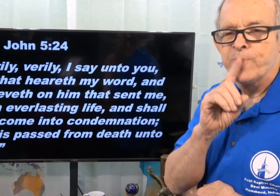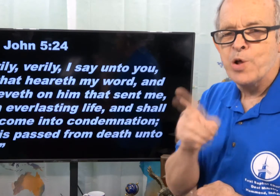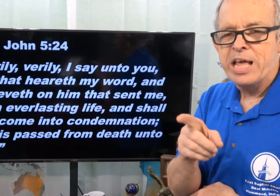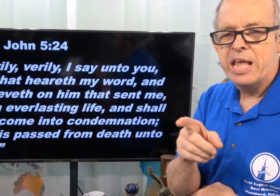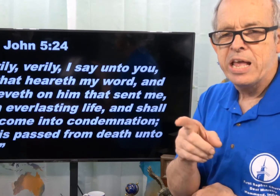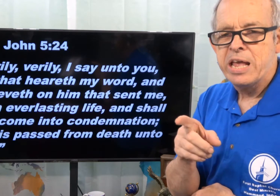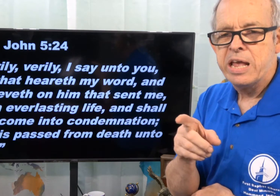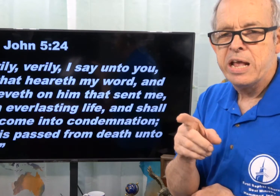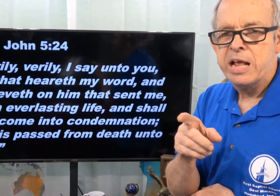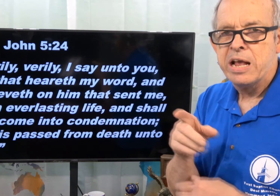fury,